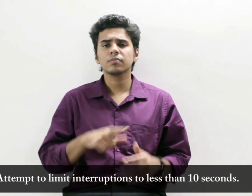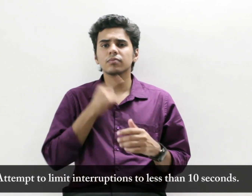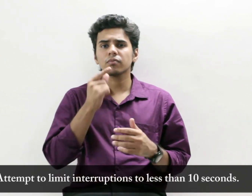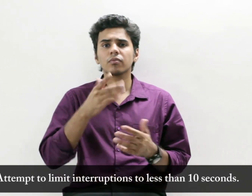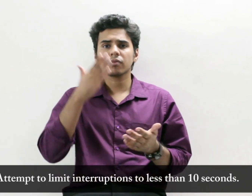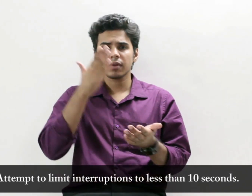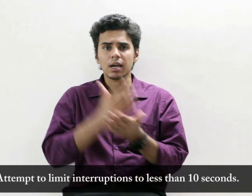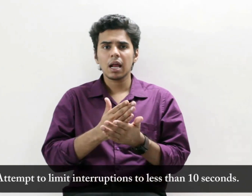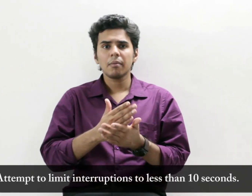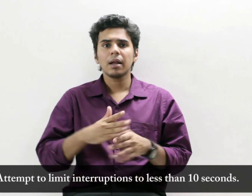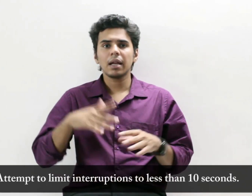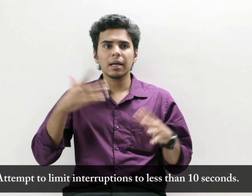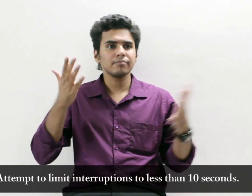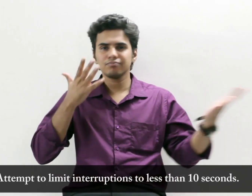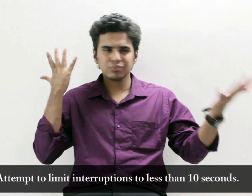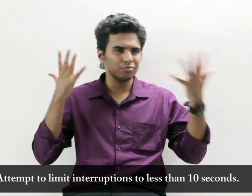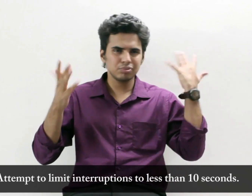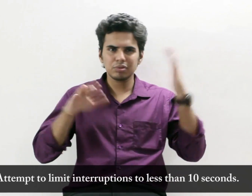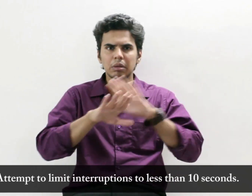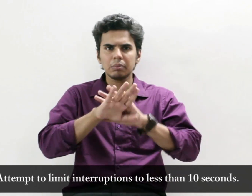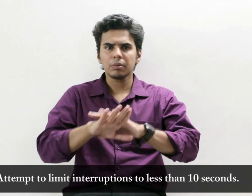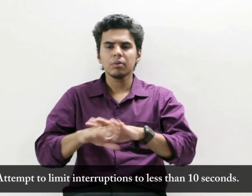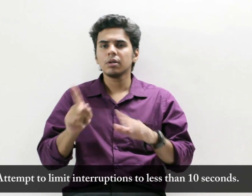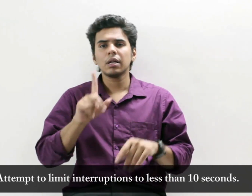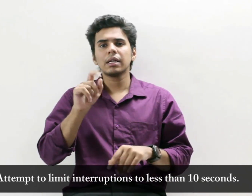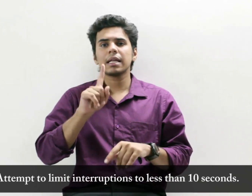Attempt to limit interruptions to less than 10 seconds.